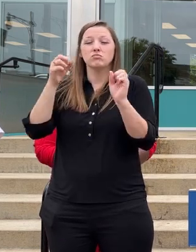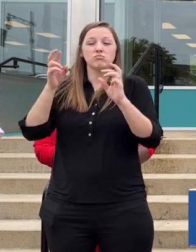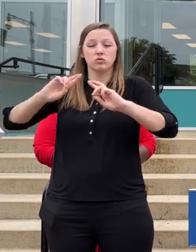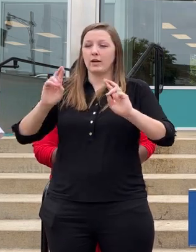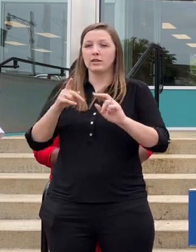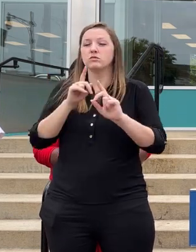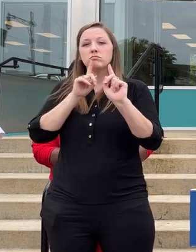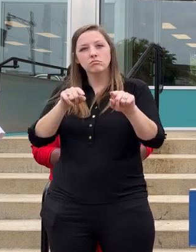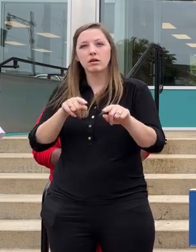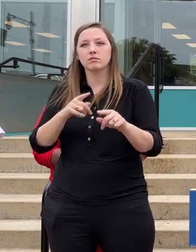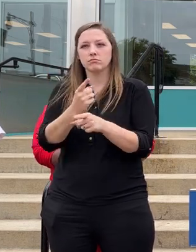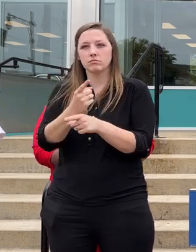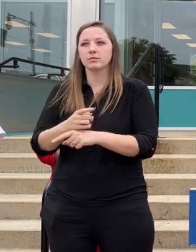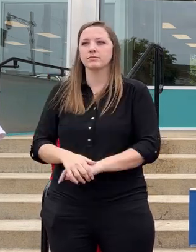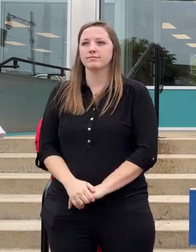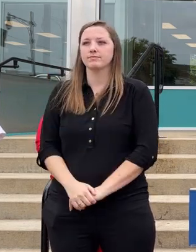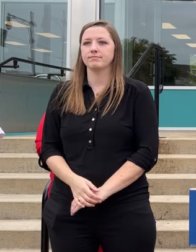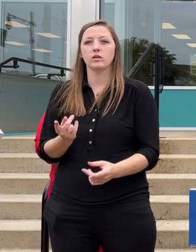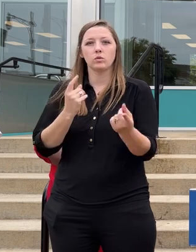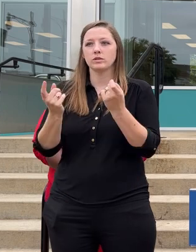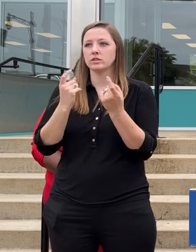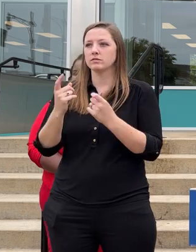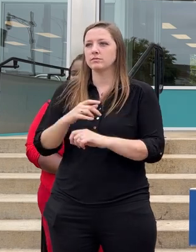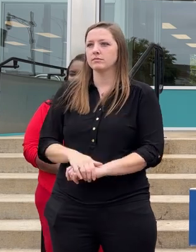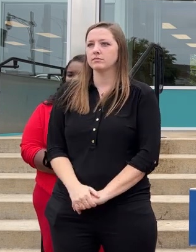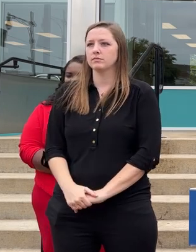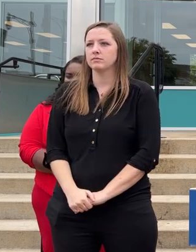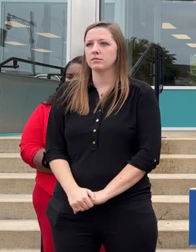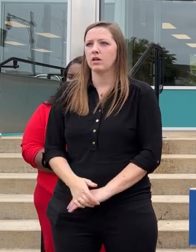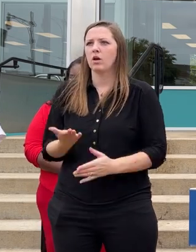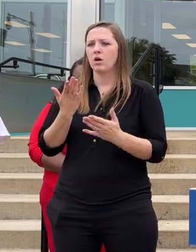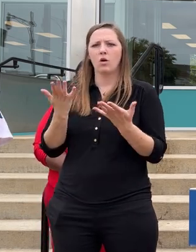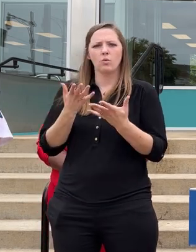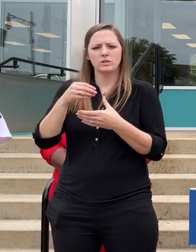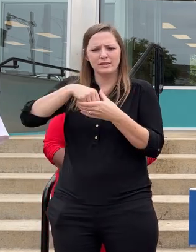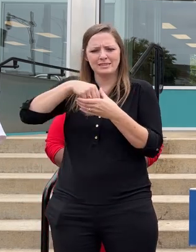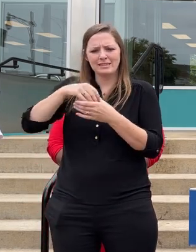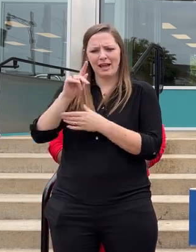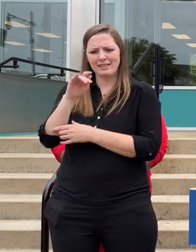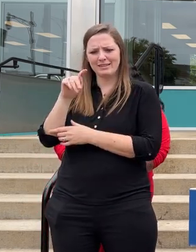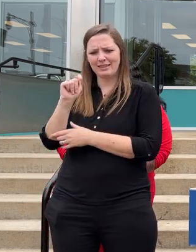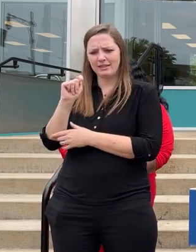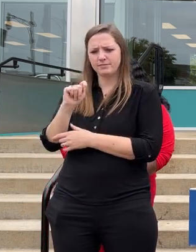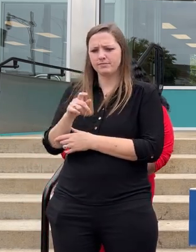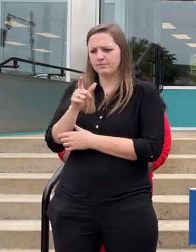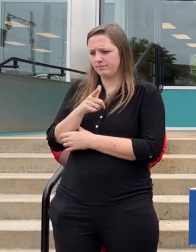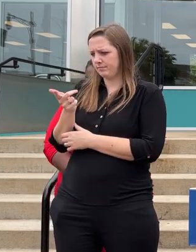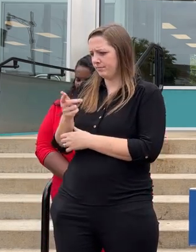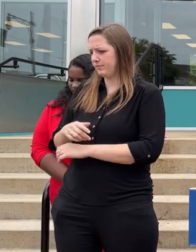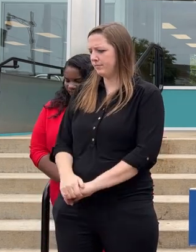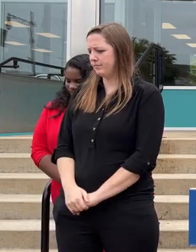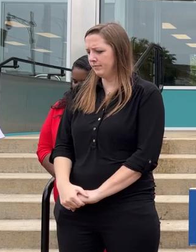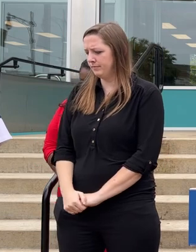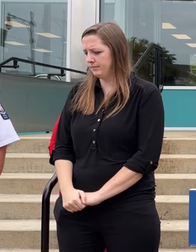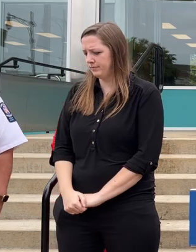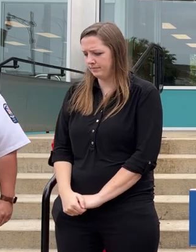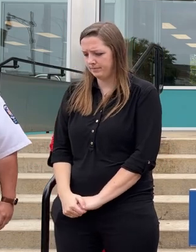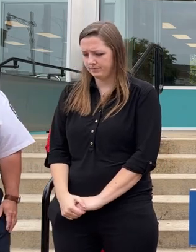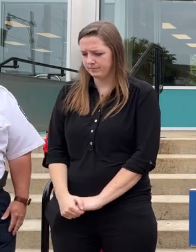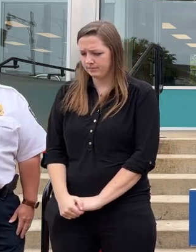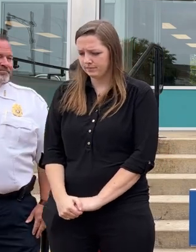appropriately. That'll open it up to any questions. Yeah, could someone just go through what's in a kit? Sure, I'll turn this over to Greg. Would you?